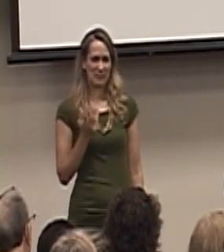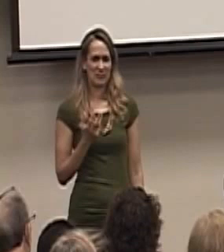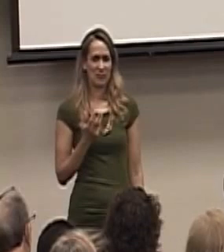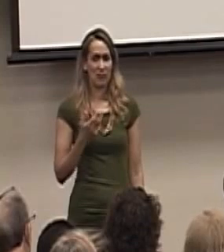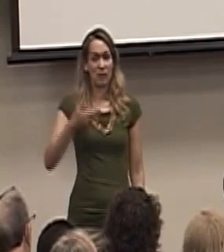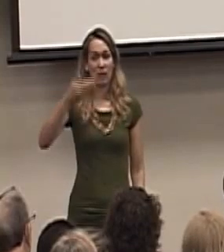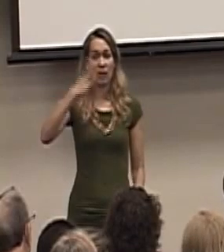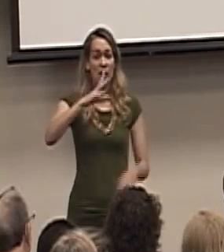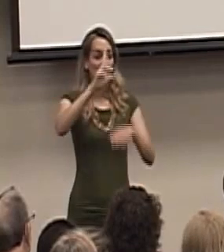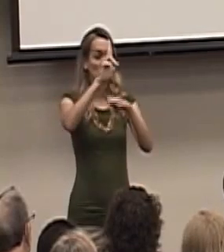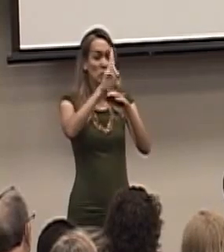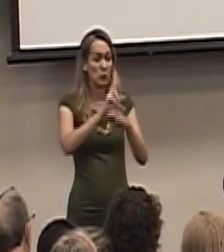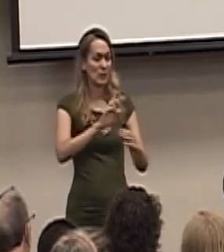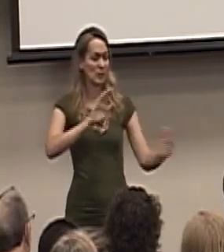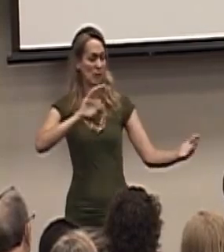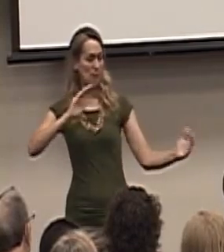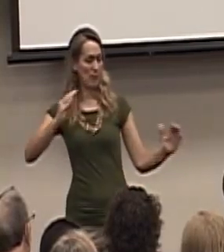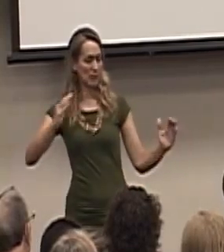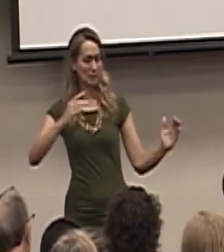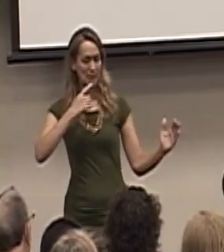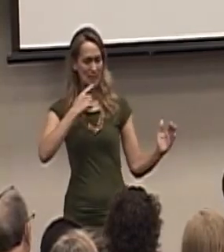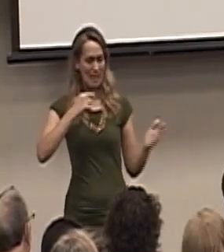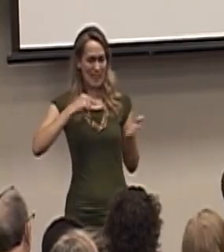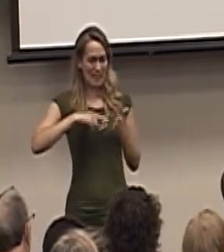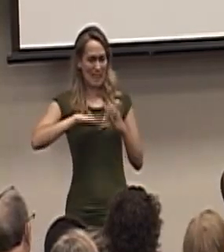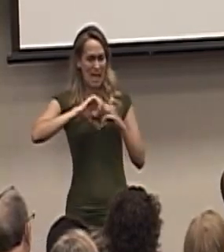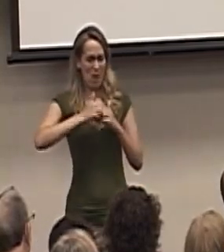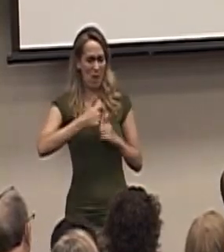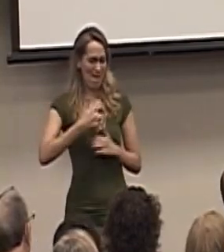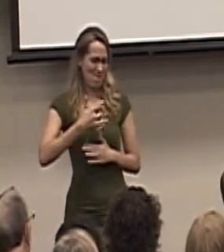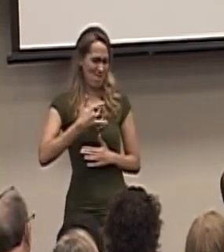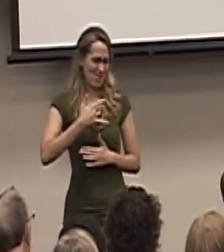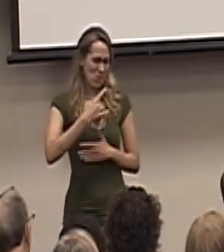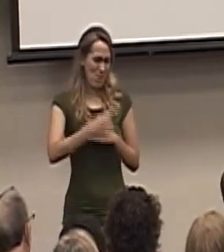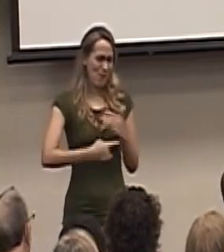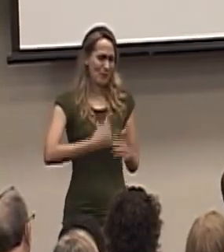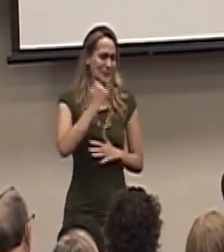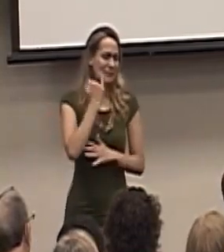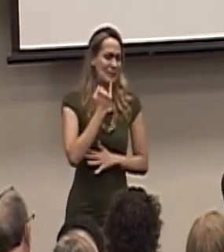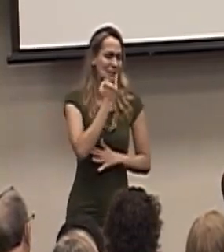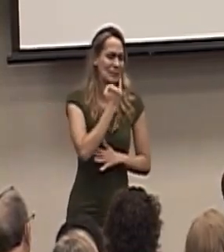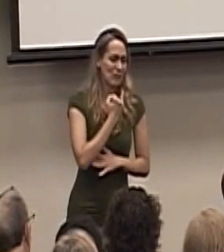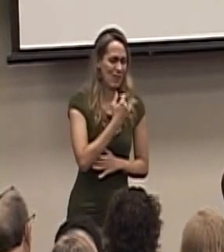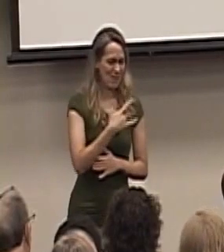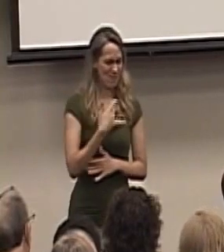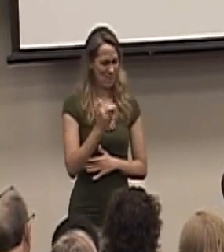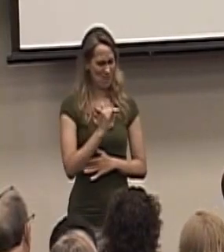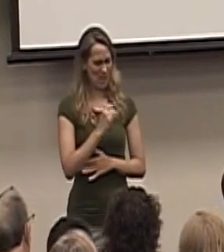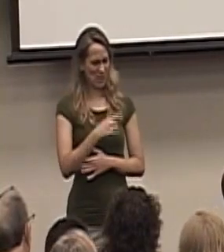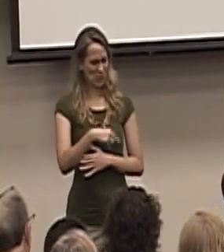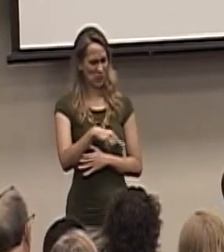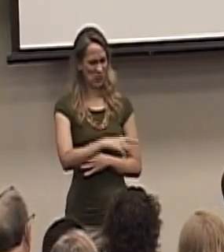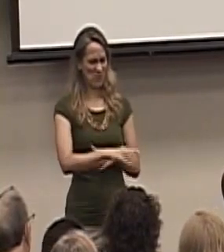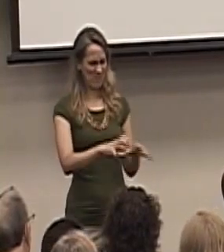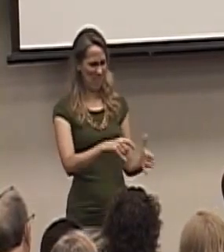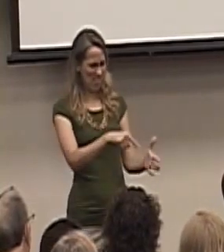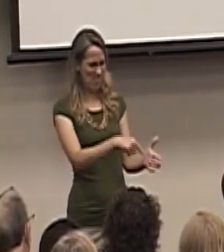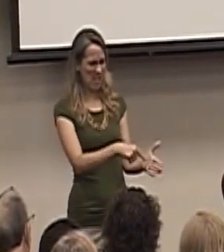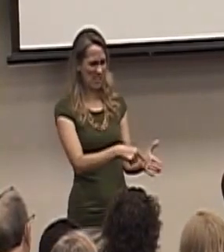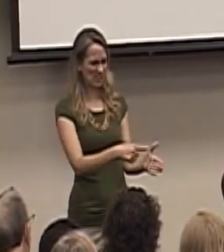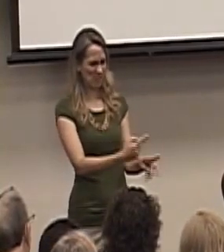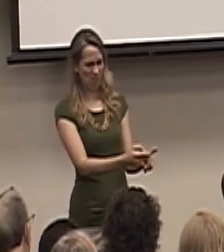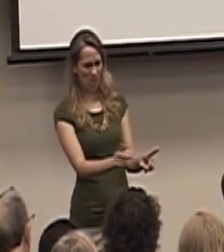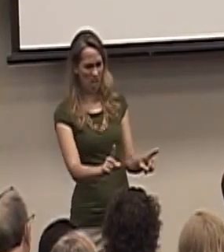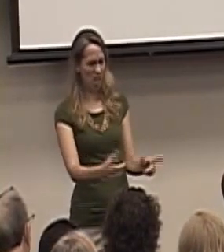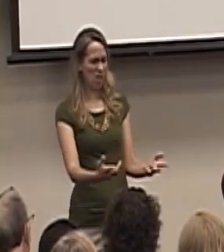God uses this analogy to say, this is how I feel about you, Israel. I feel like you have done this to me.